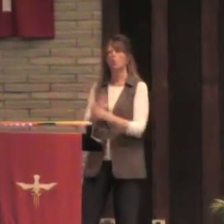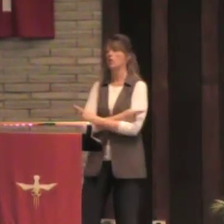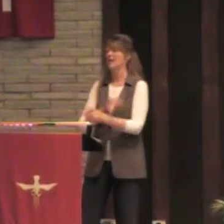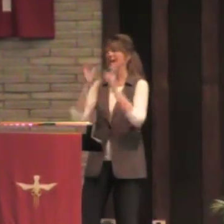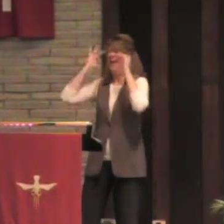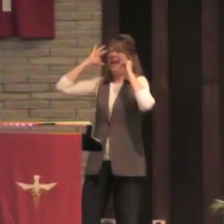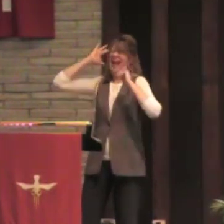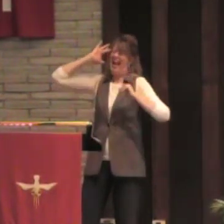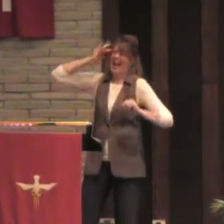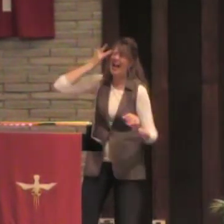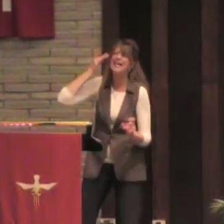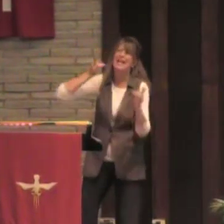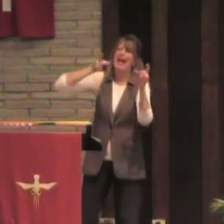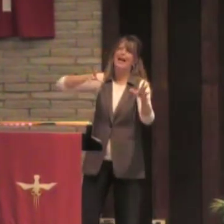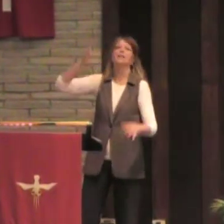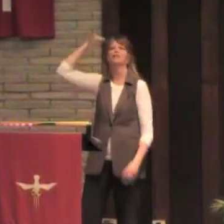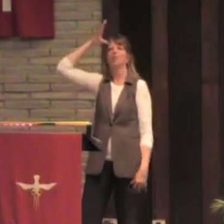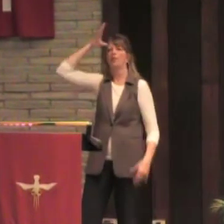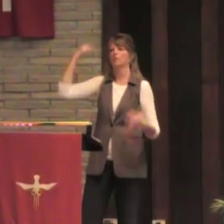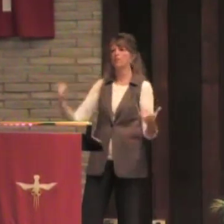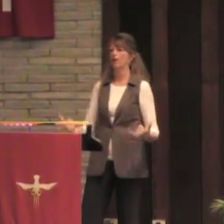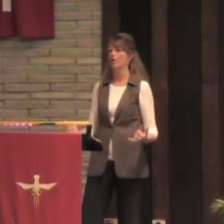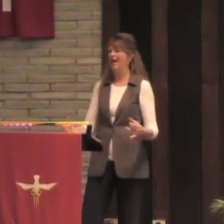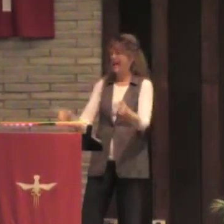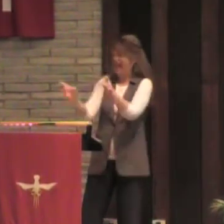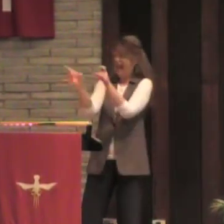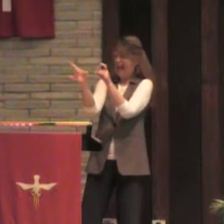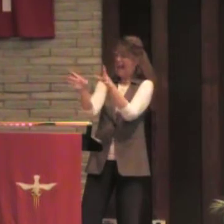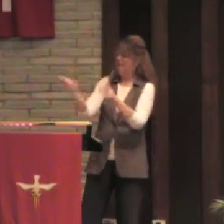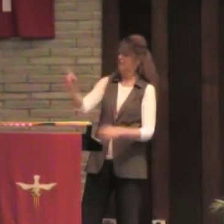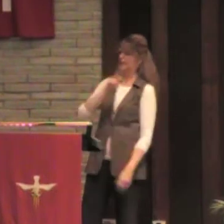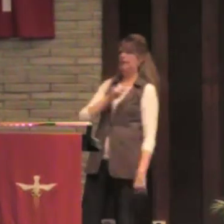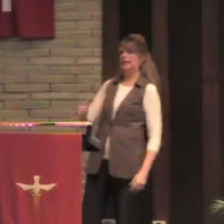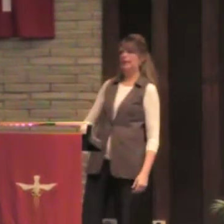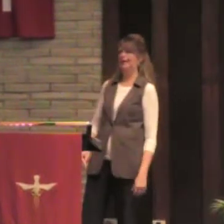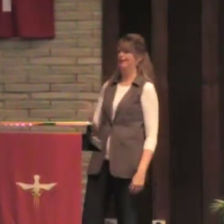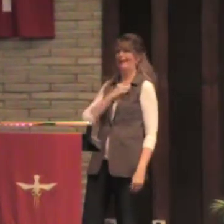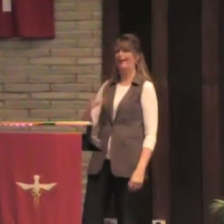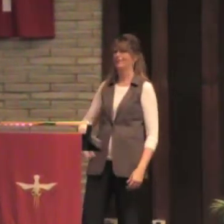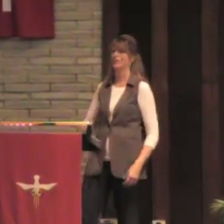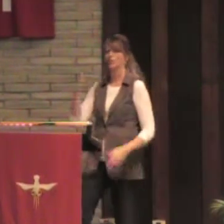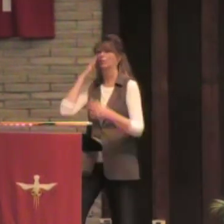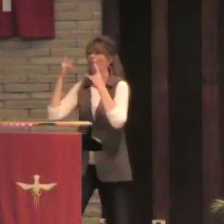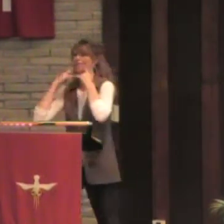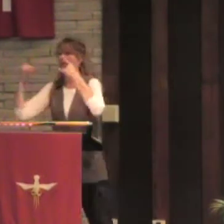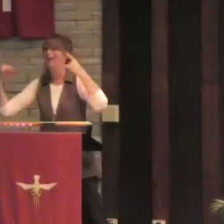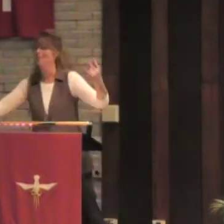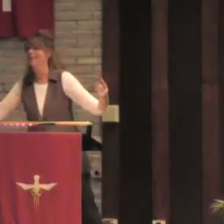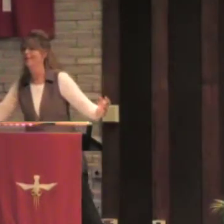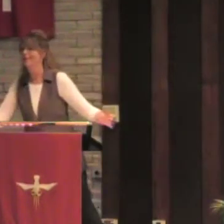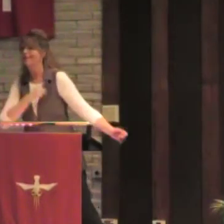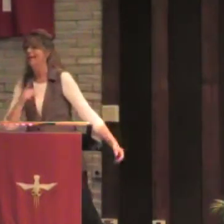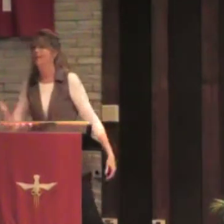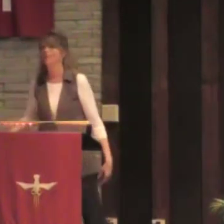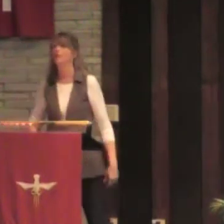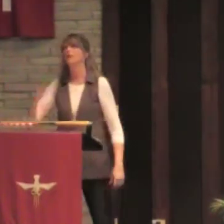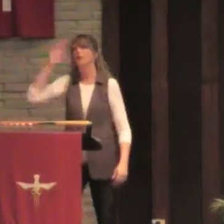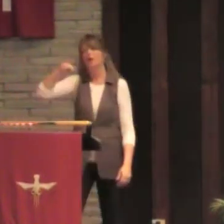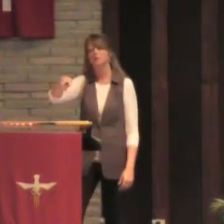to do anything. So his anger was getting, and his hate for his father grew. He actually despised his